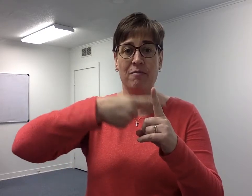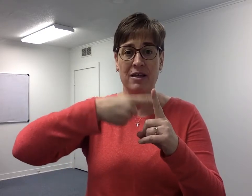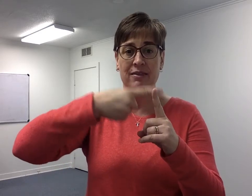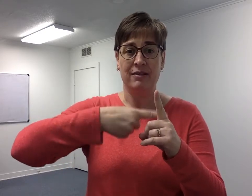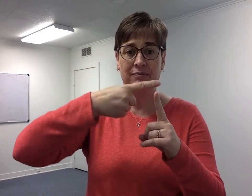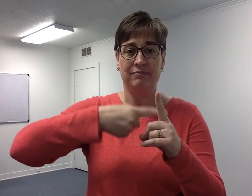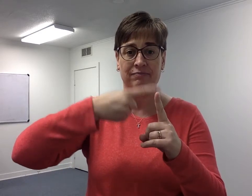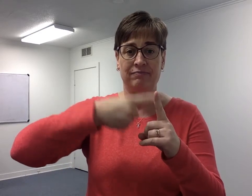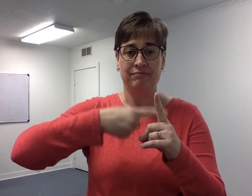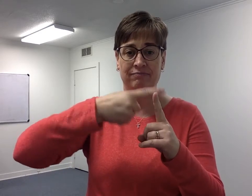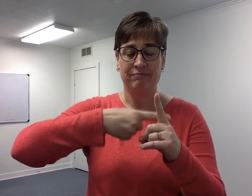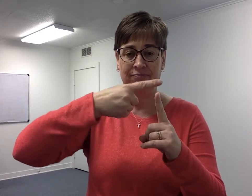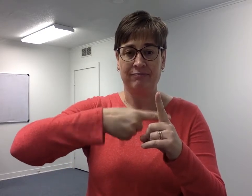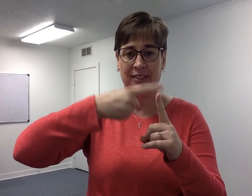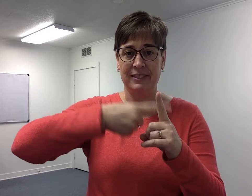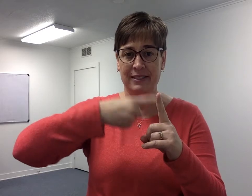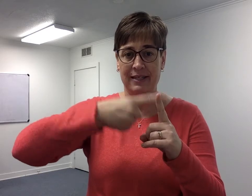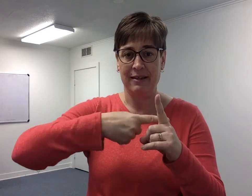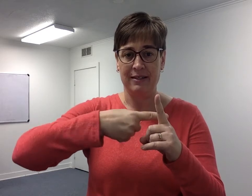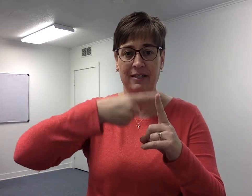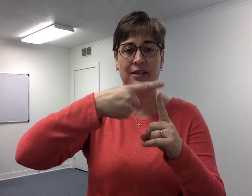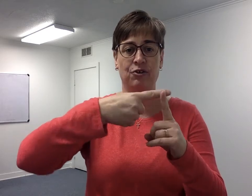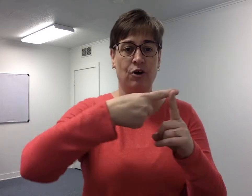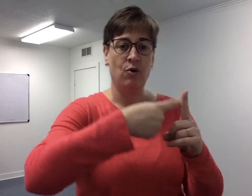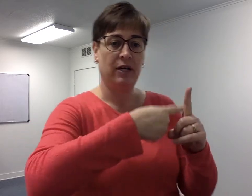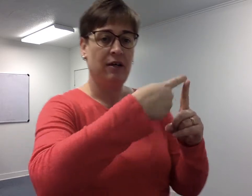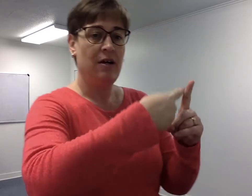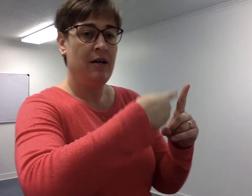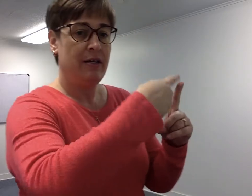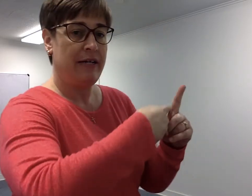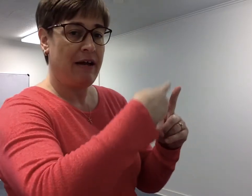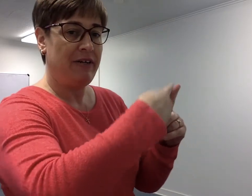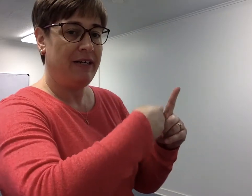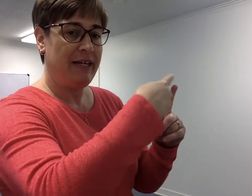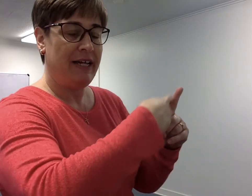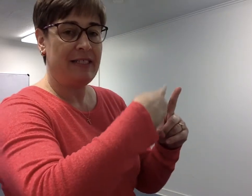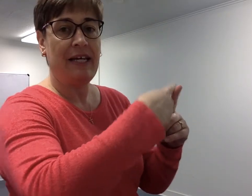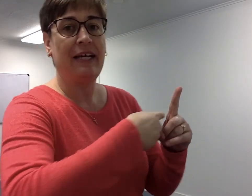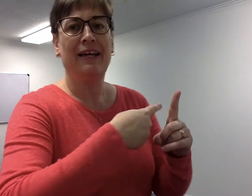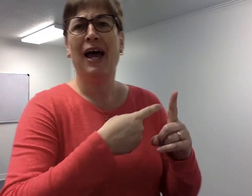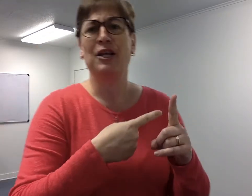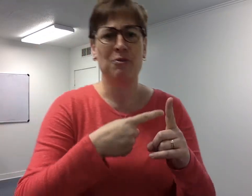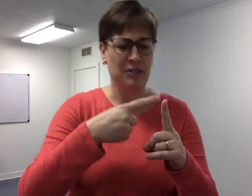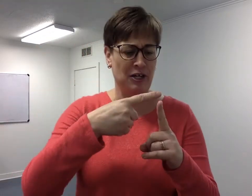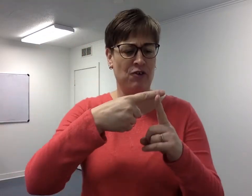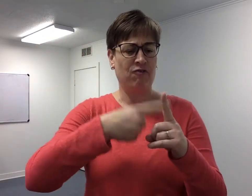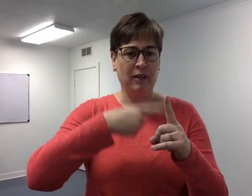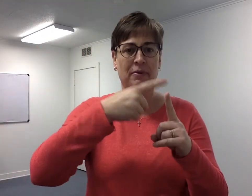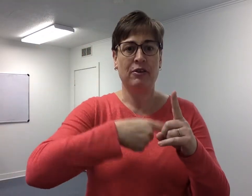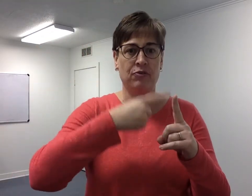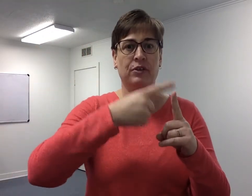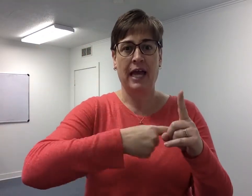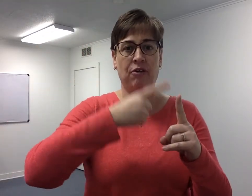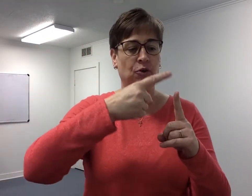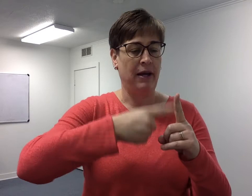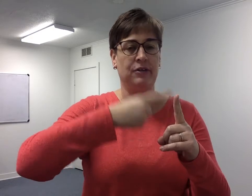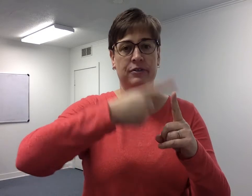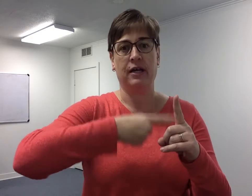month is the same, is like you're going down it again. It's almost like you're flipping through the calendar pages, like,